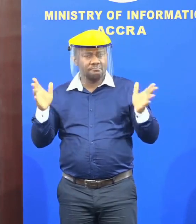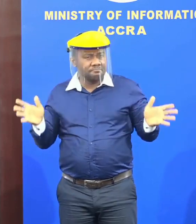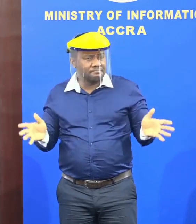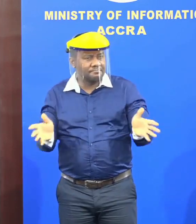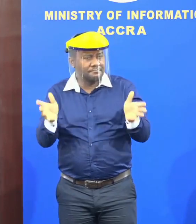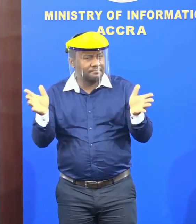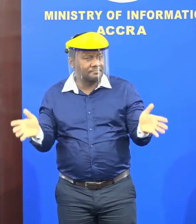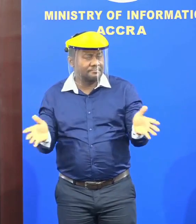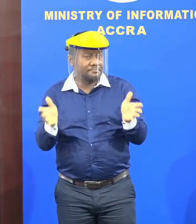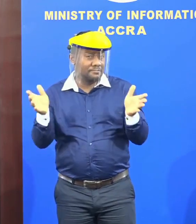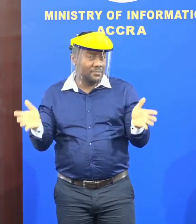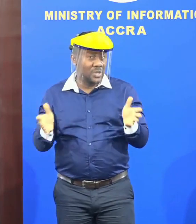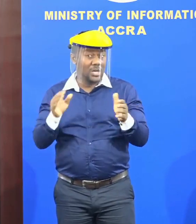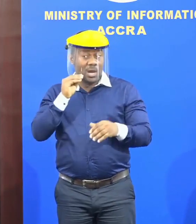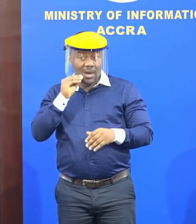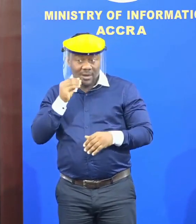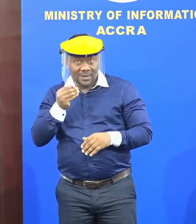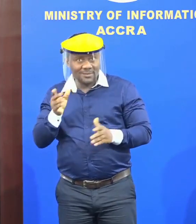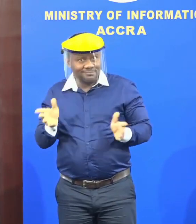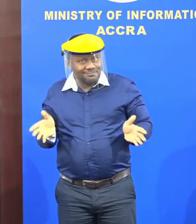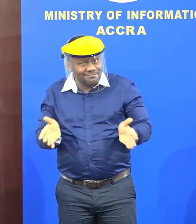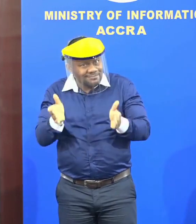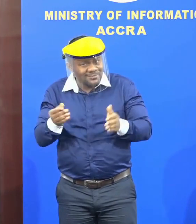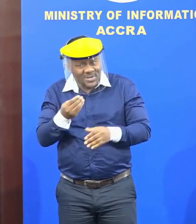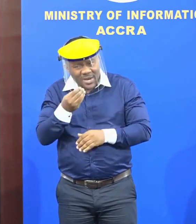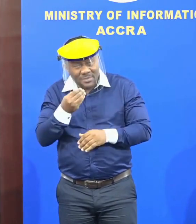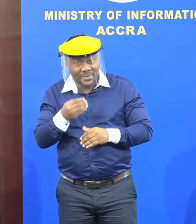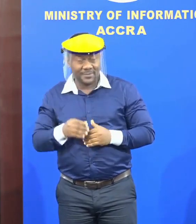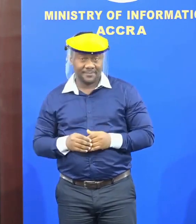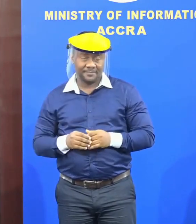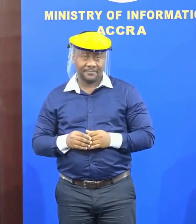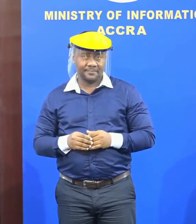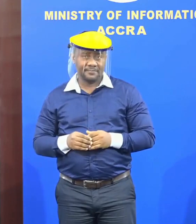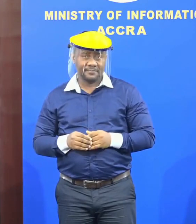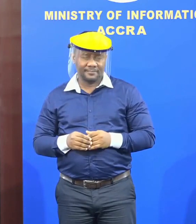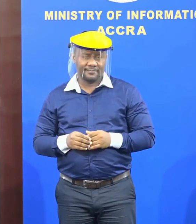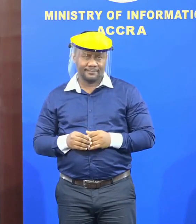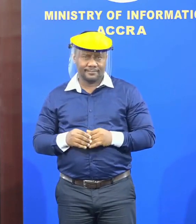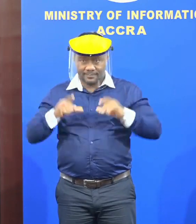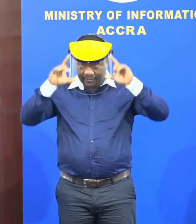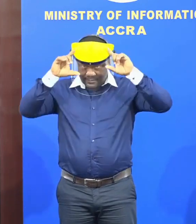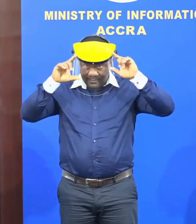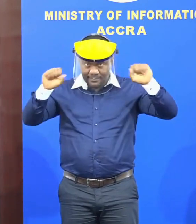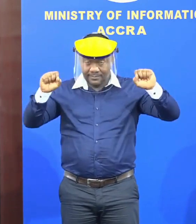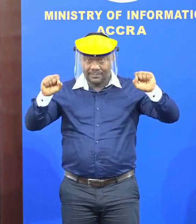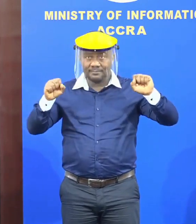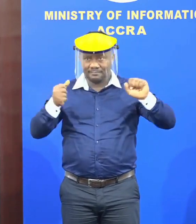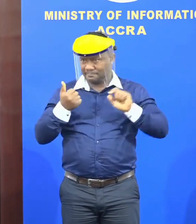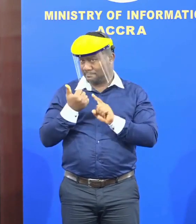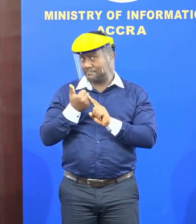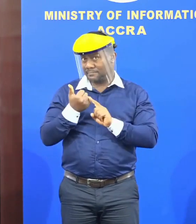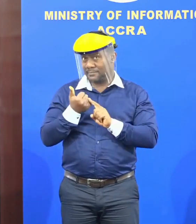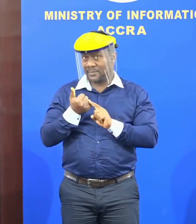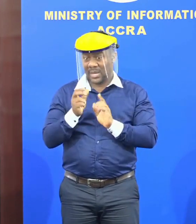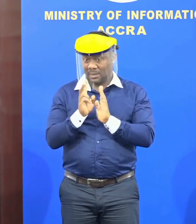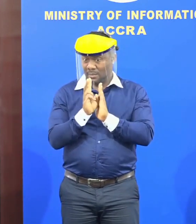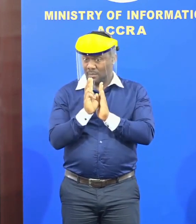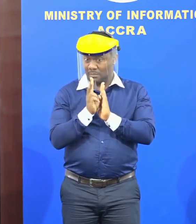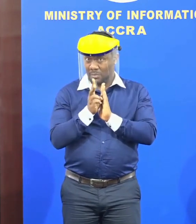to consume chocolate. The president, I am told, the president's video will actually come out